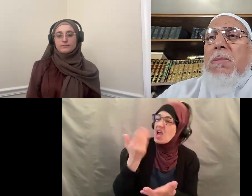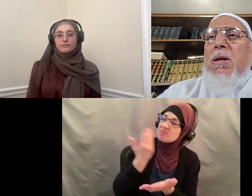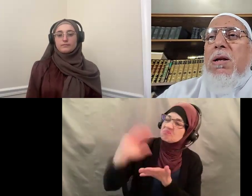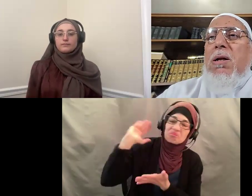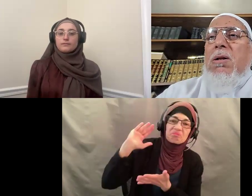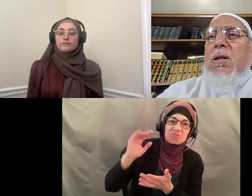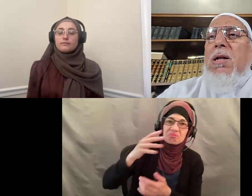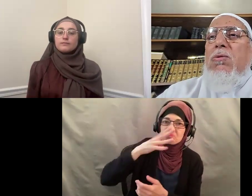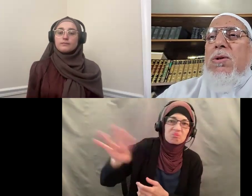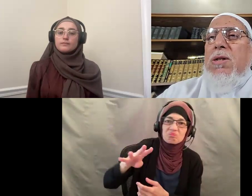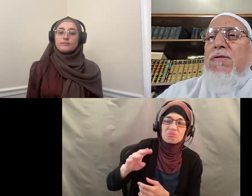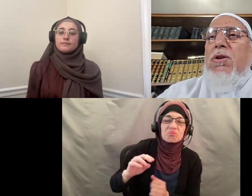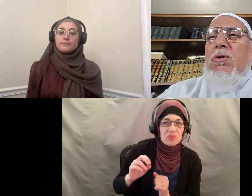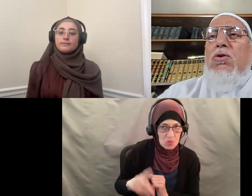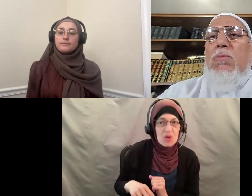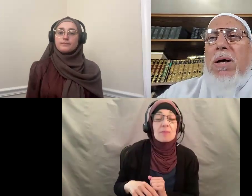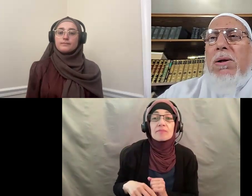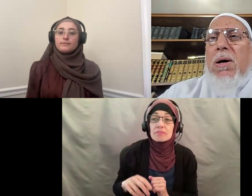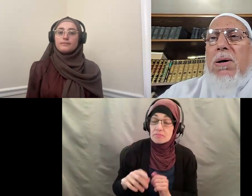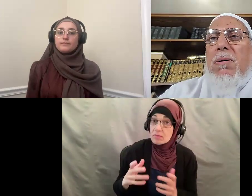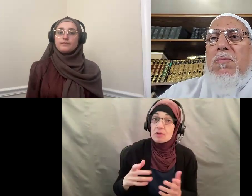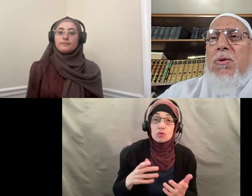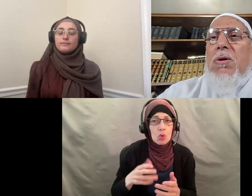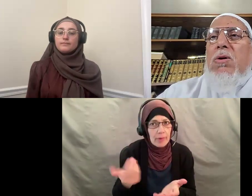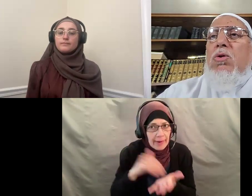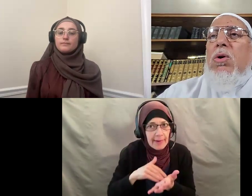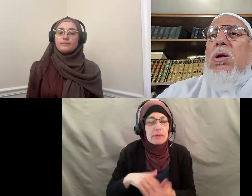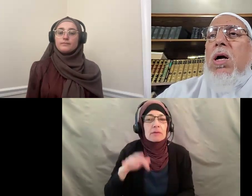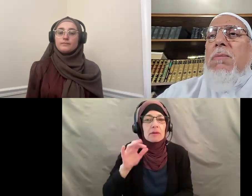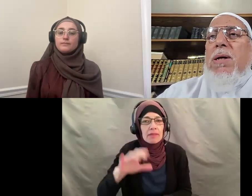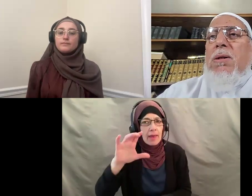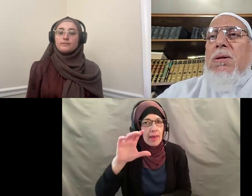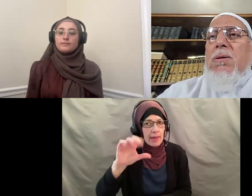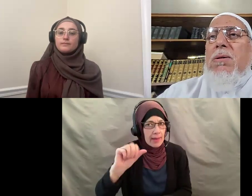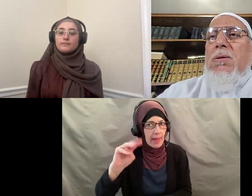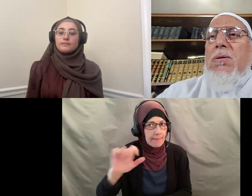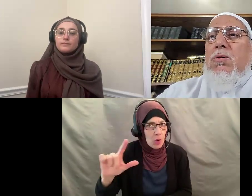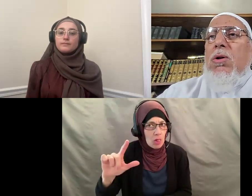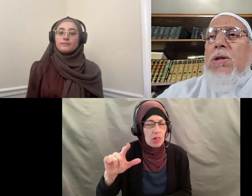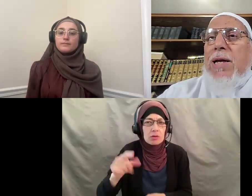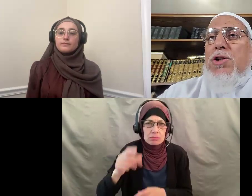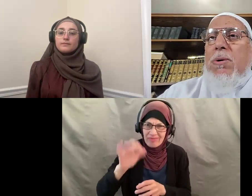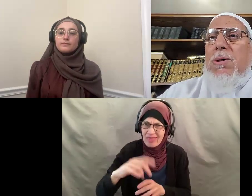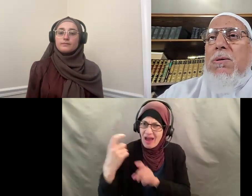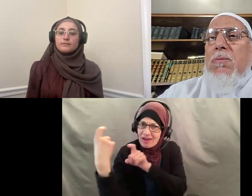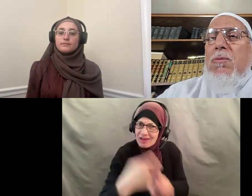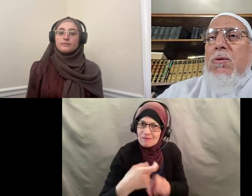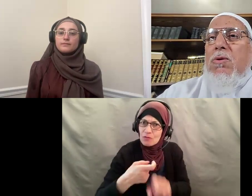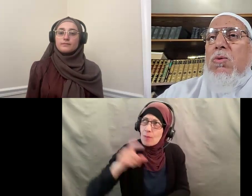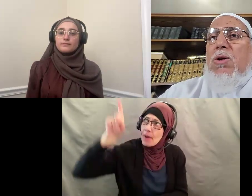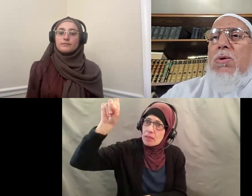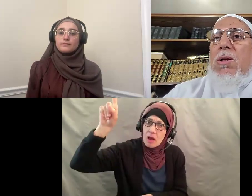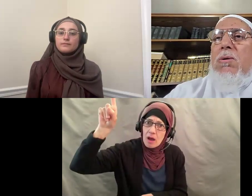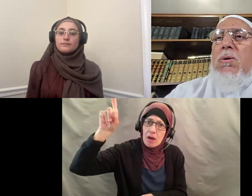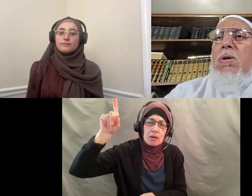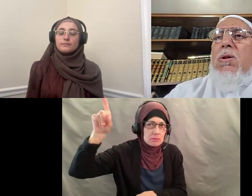she camel that was gifted to you by Allah. Don't harm it, don't injure it.